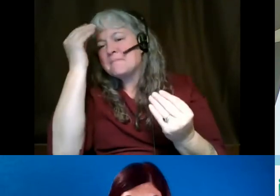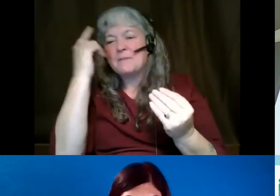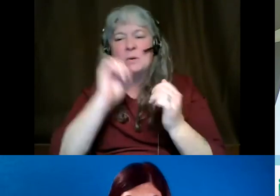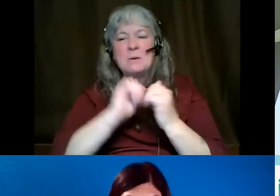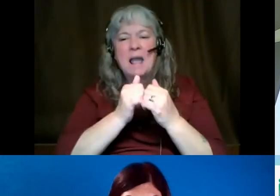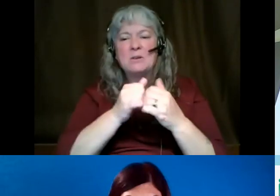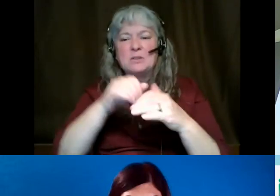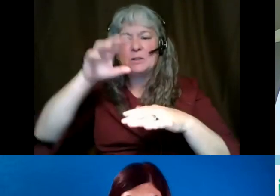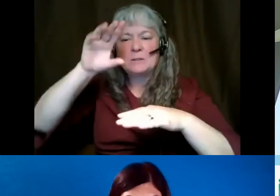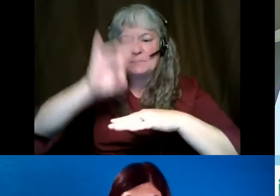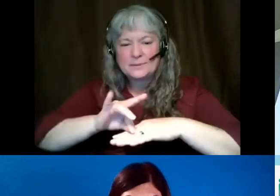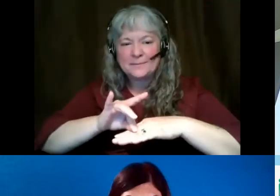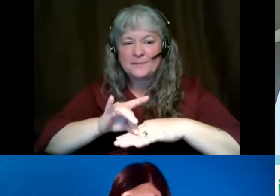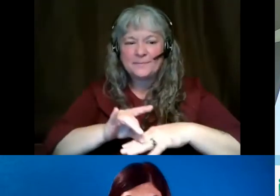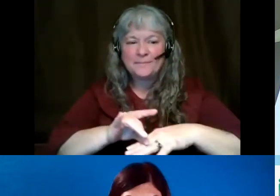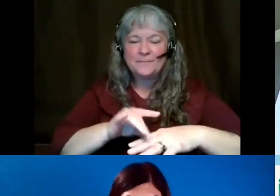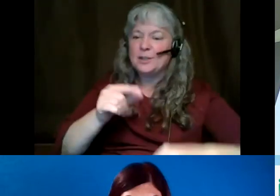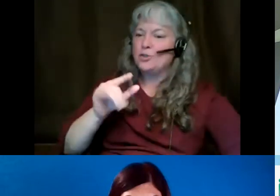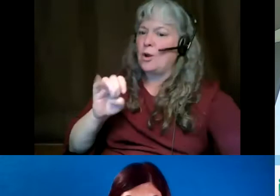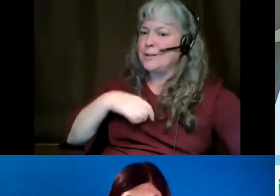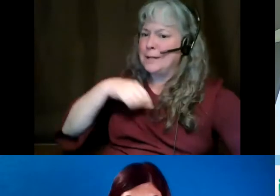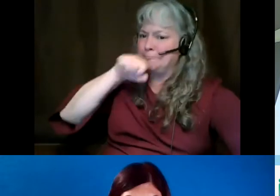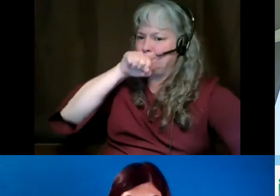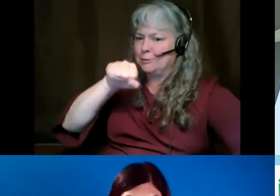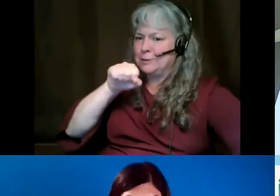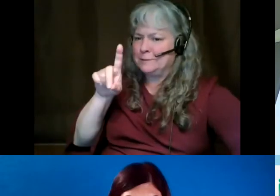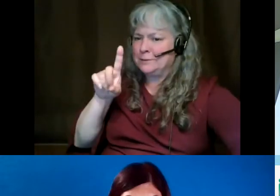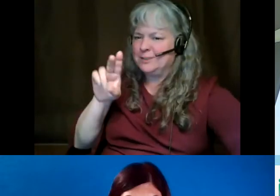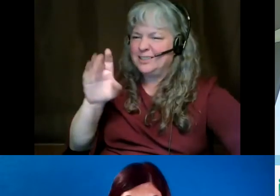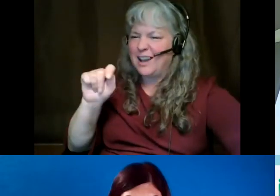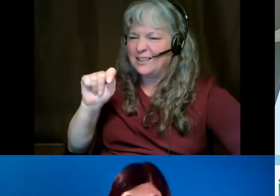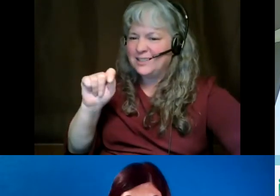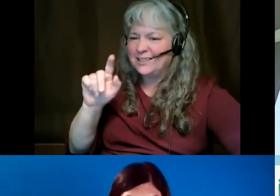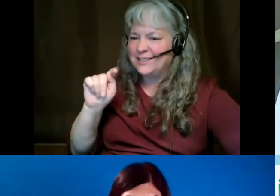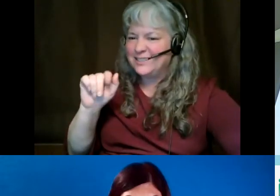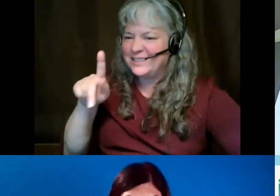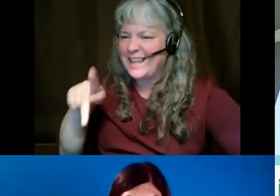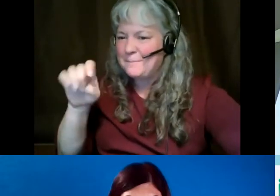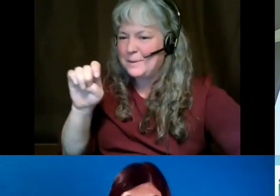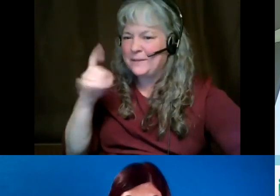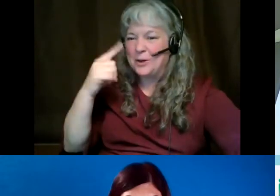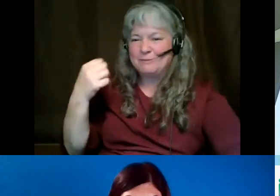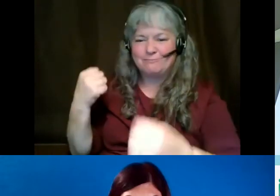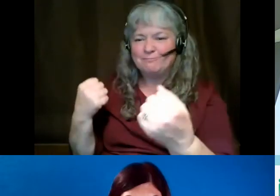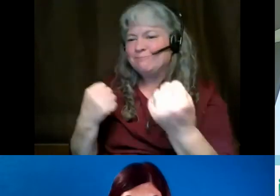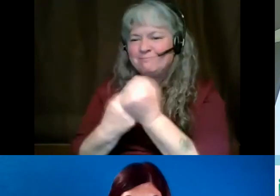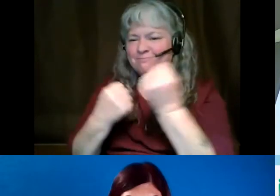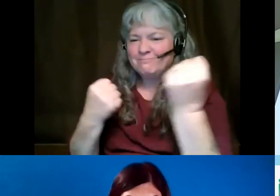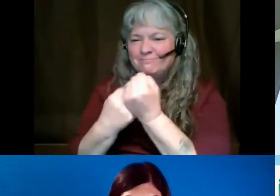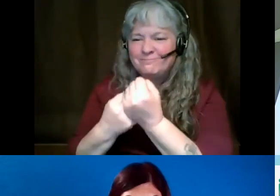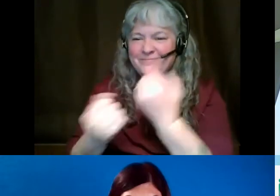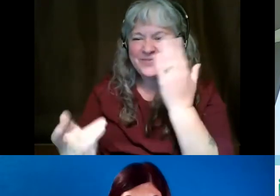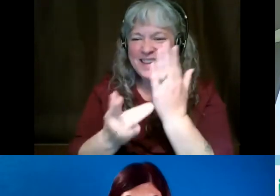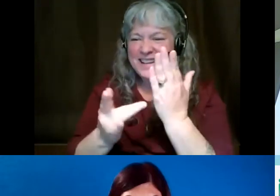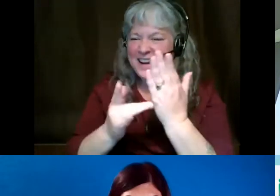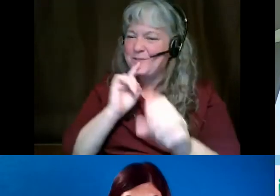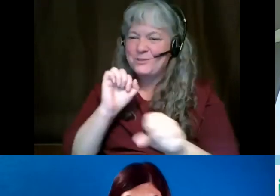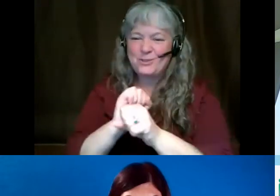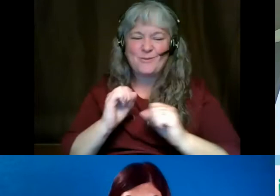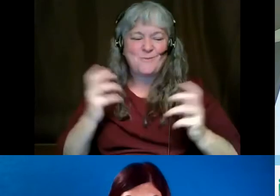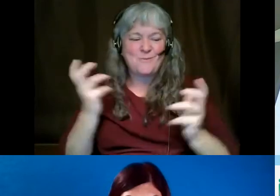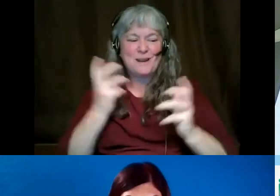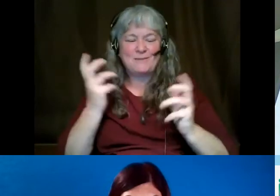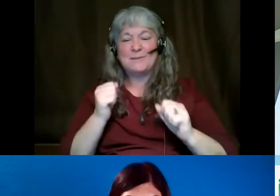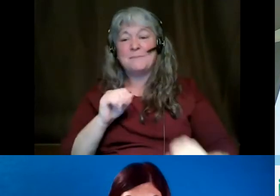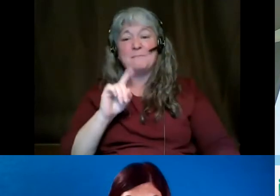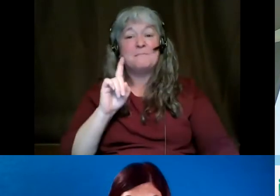Duct tape as assistive technology, for sure. All right. Anyone have other questions